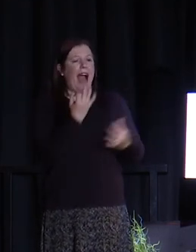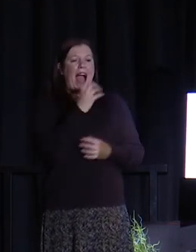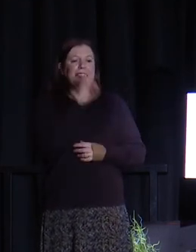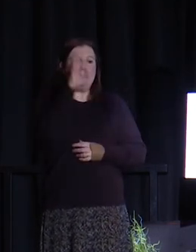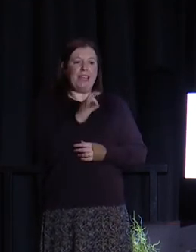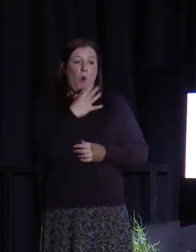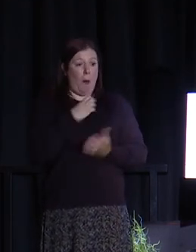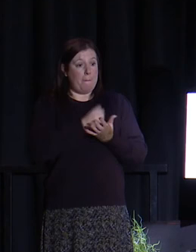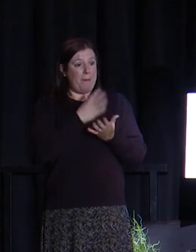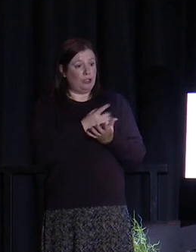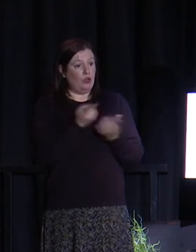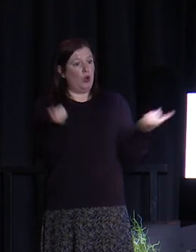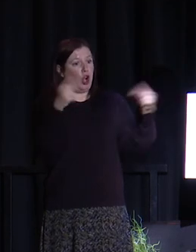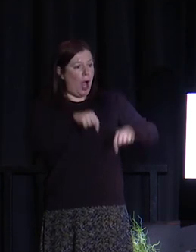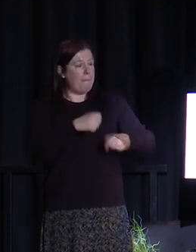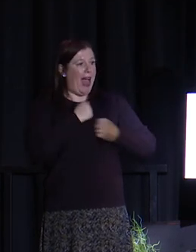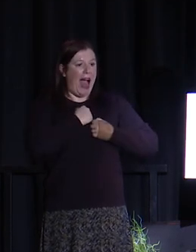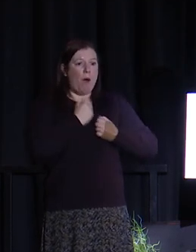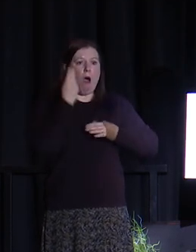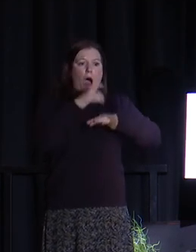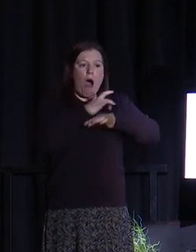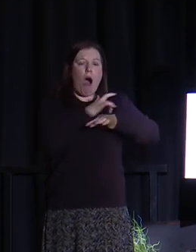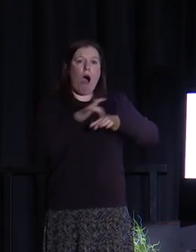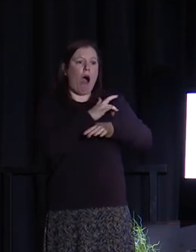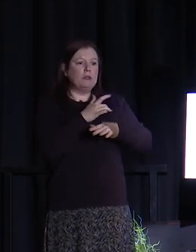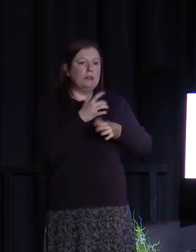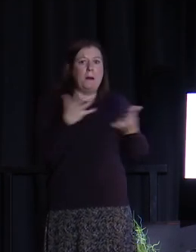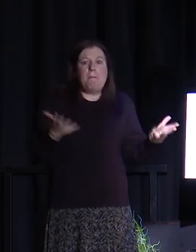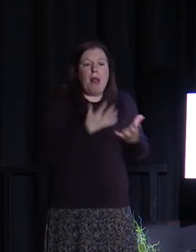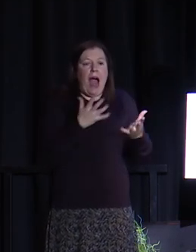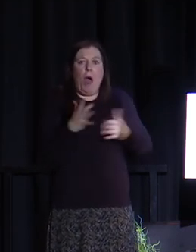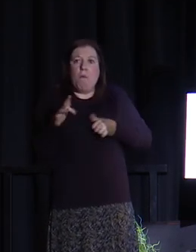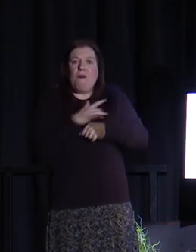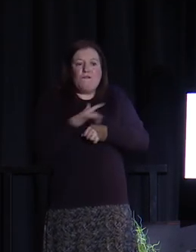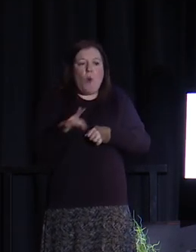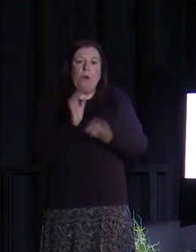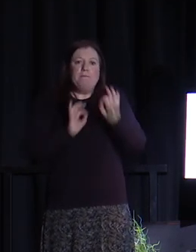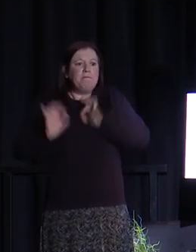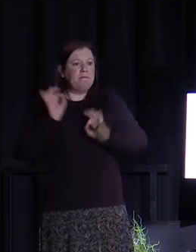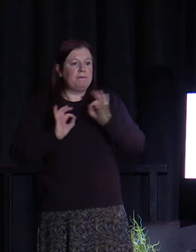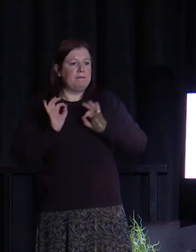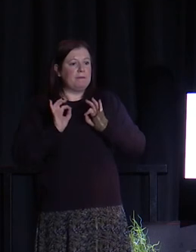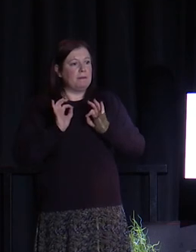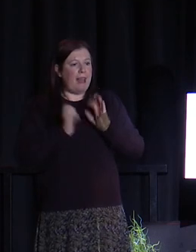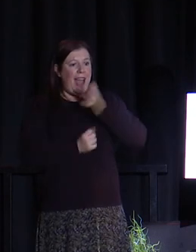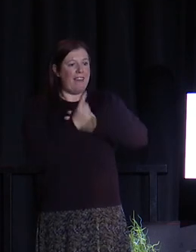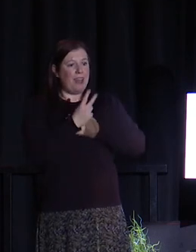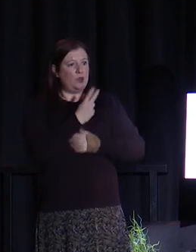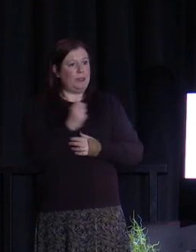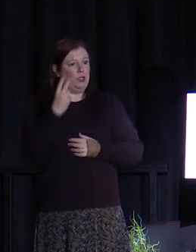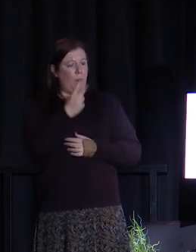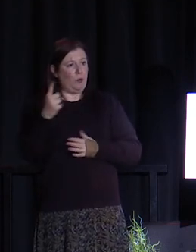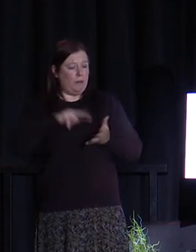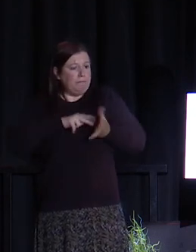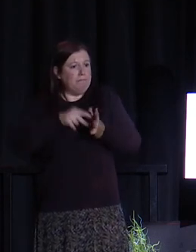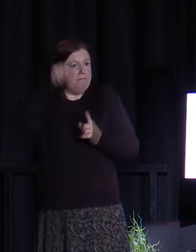to come participate, make, play, perform, design events for